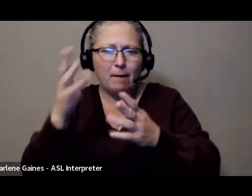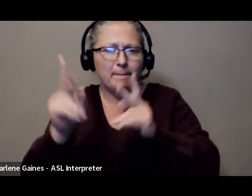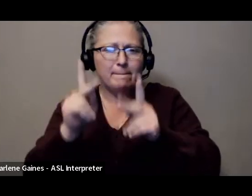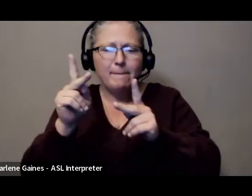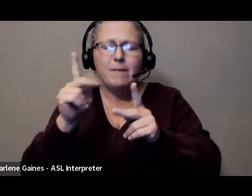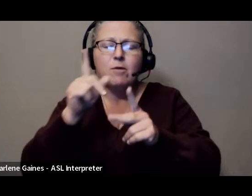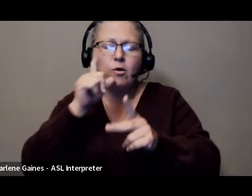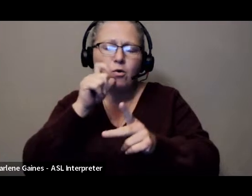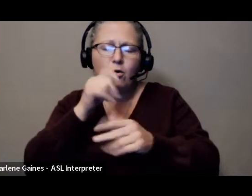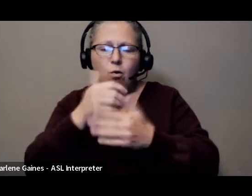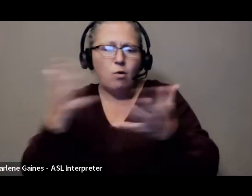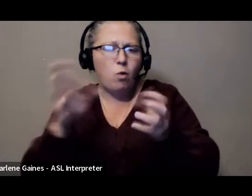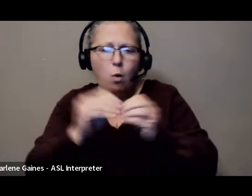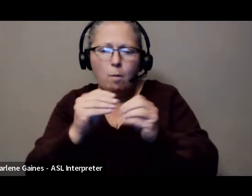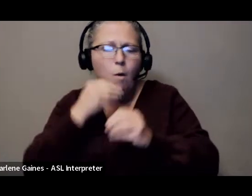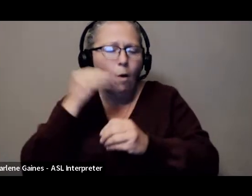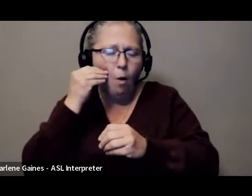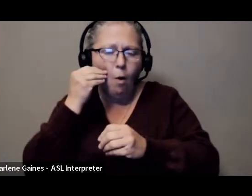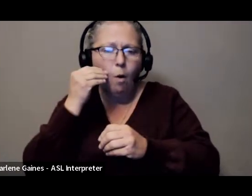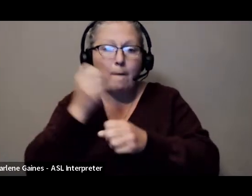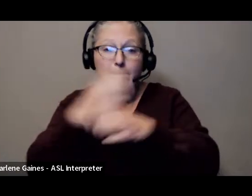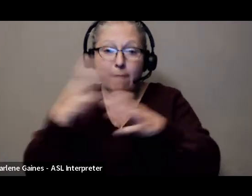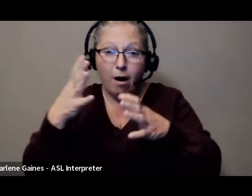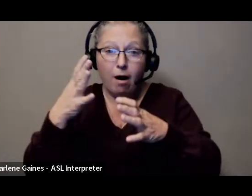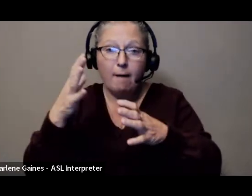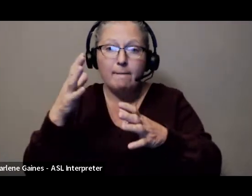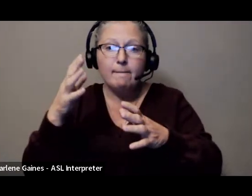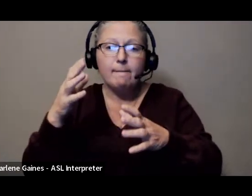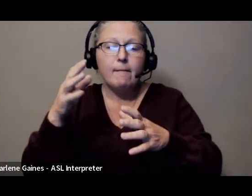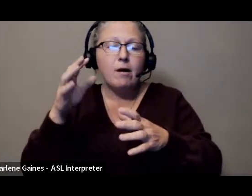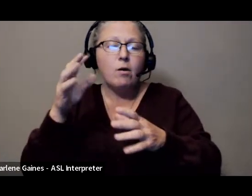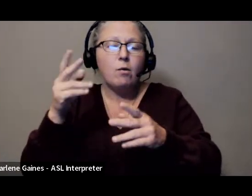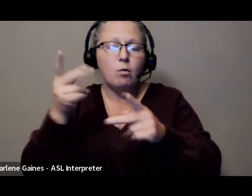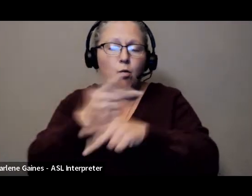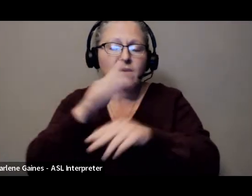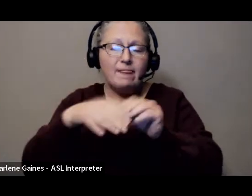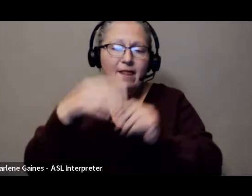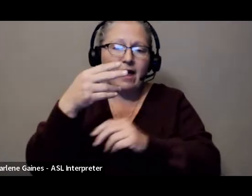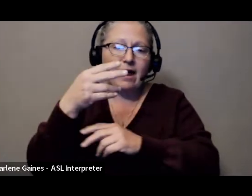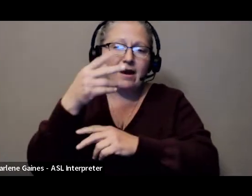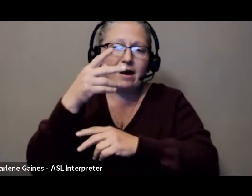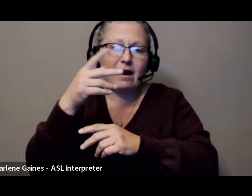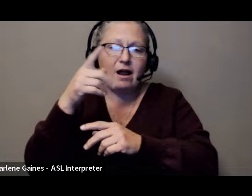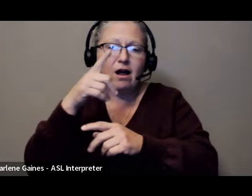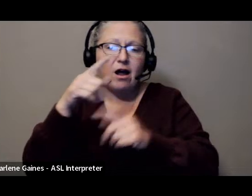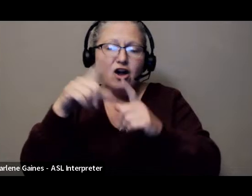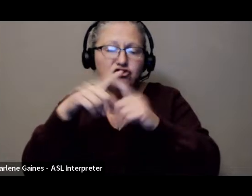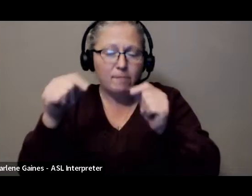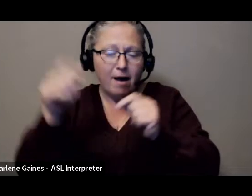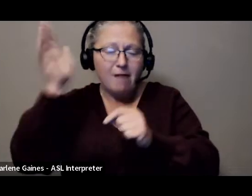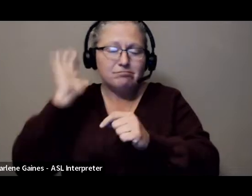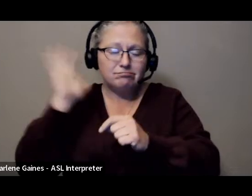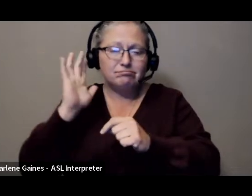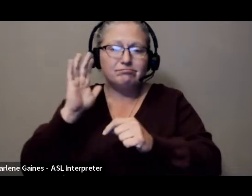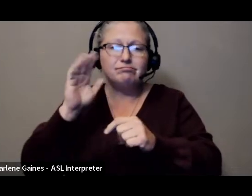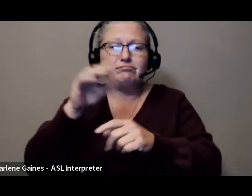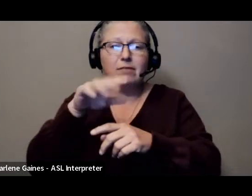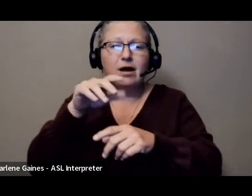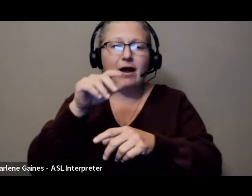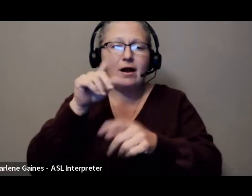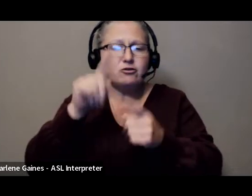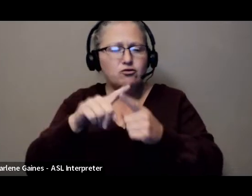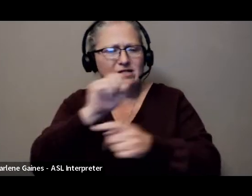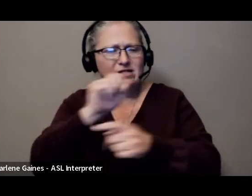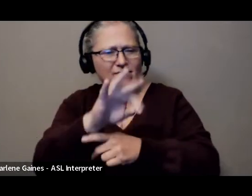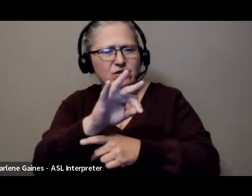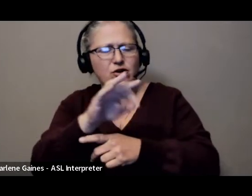Gaza has become more severe than Hiroshima in World War II. This is a land strip stretching from San Mateo to San Francisco. This is not